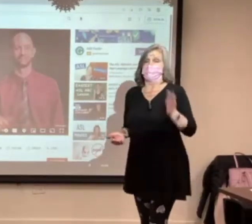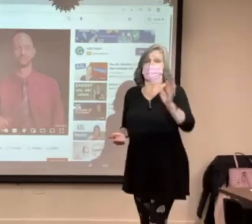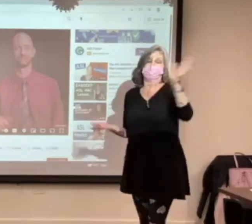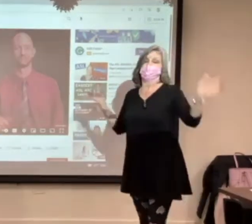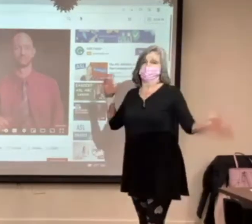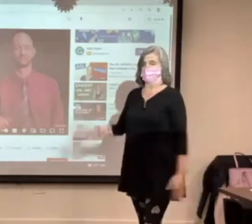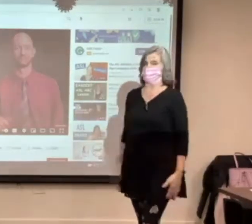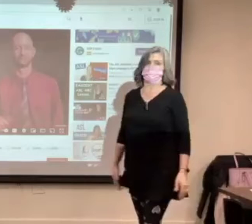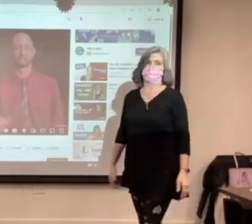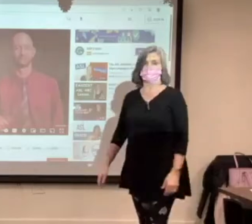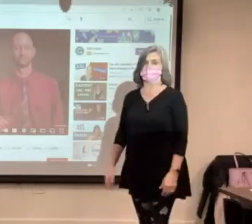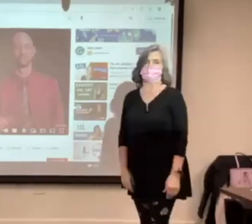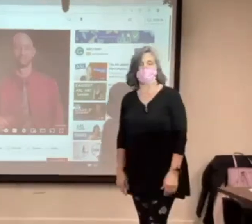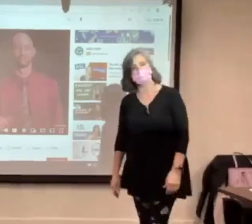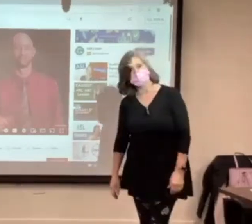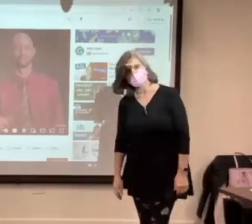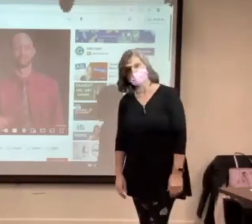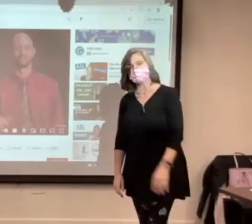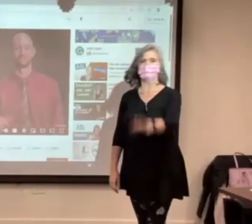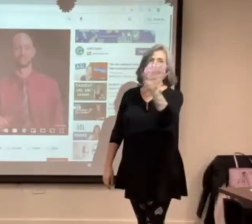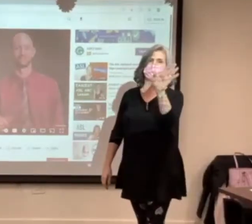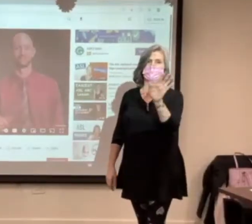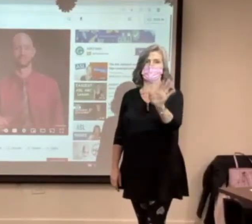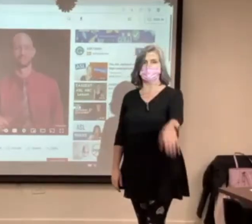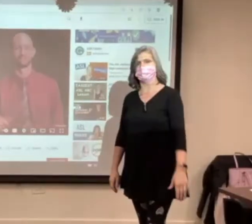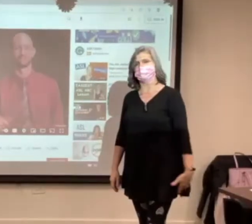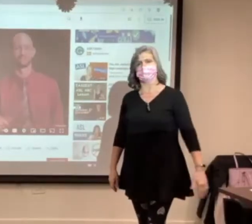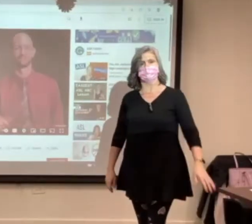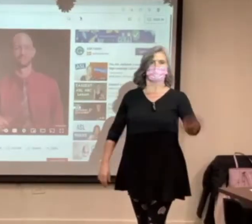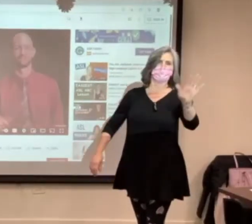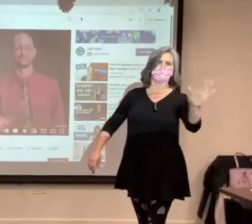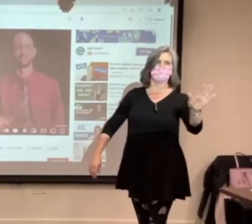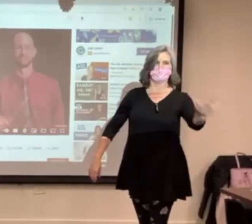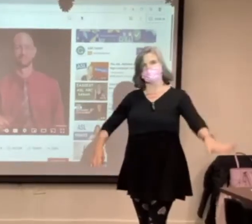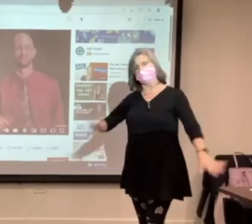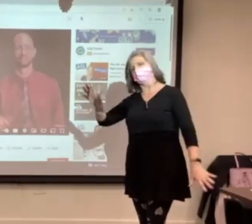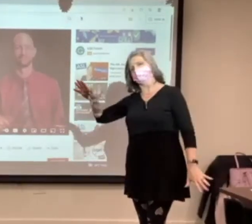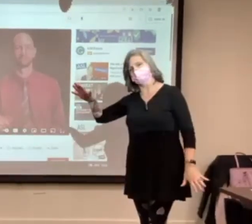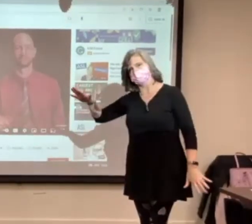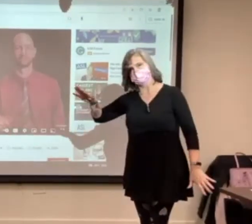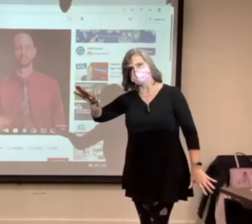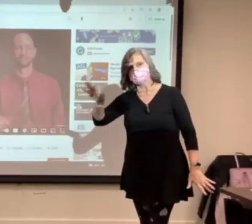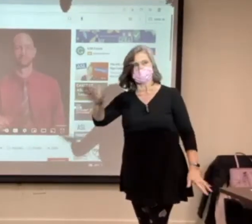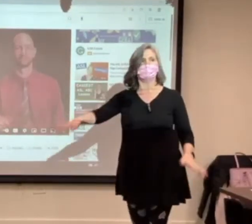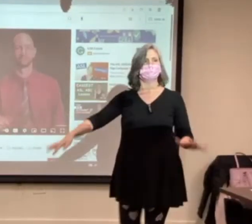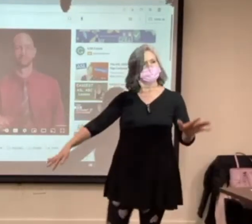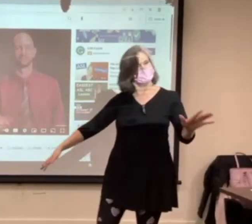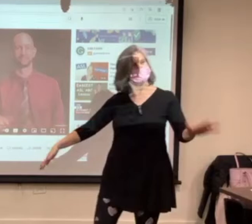can't do everything at once, people. I'm so glad you're at home enjoying your coffee with your feet up. It's kind of cool to be back